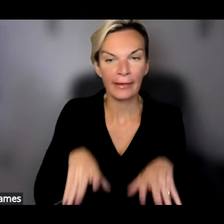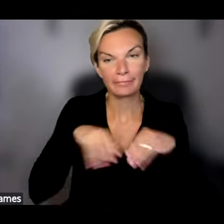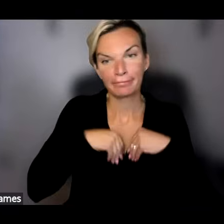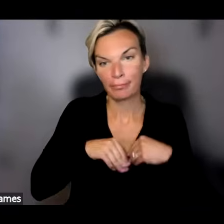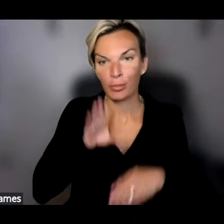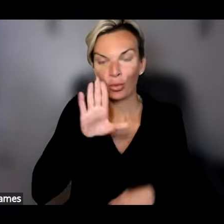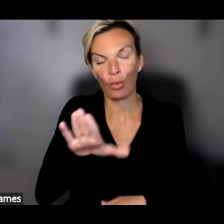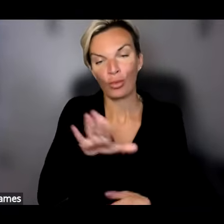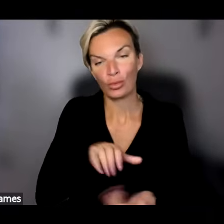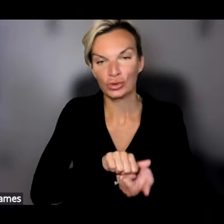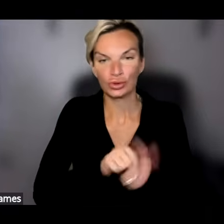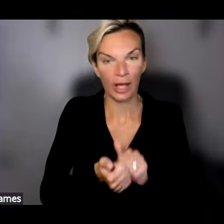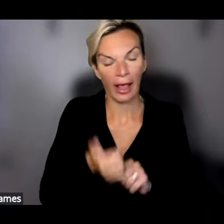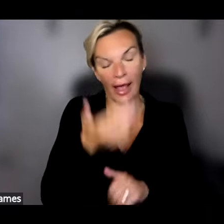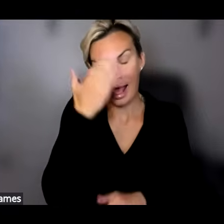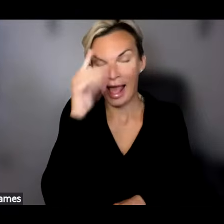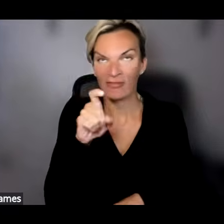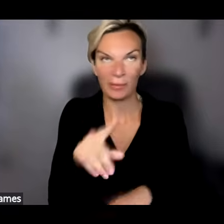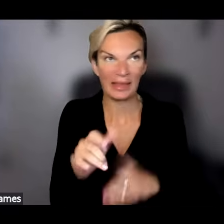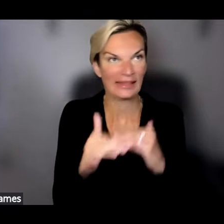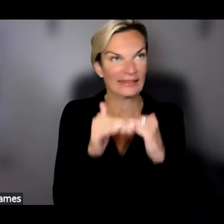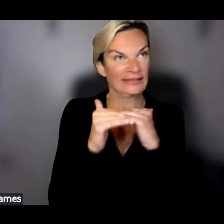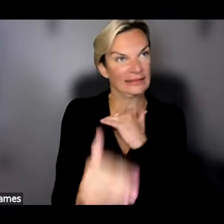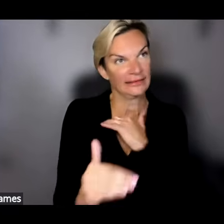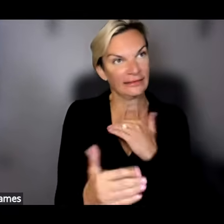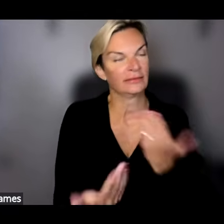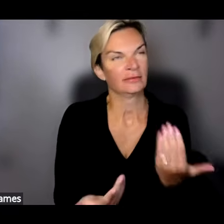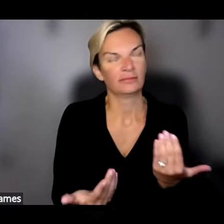we've got to be consistent.